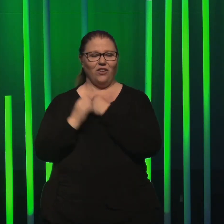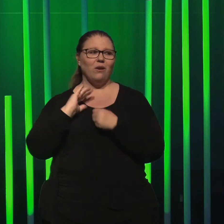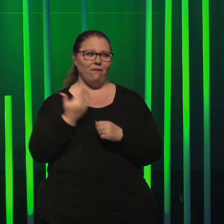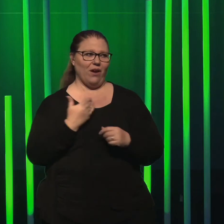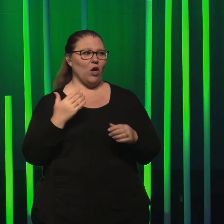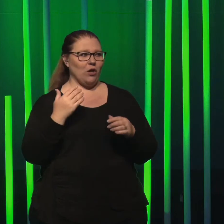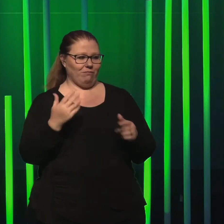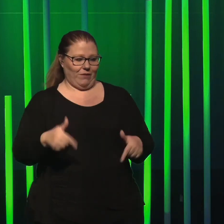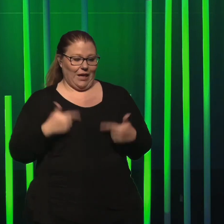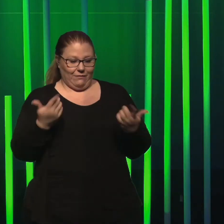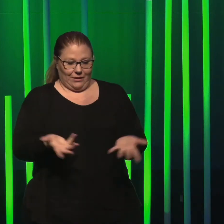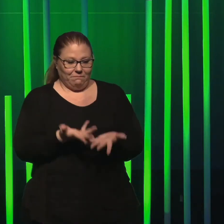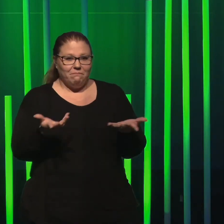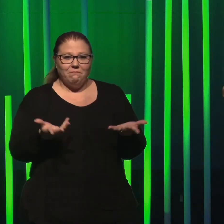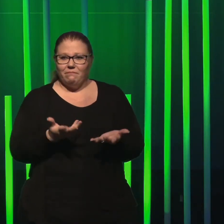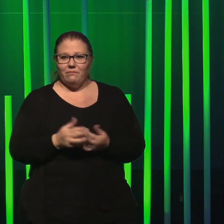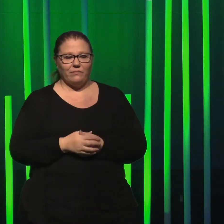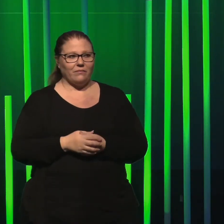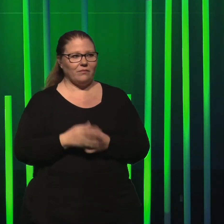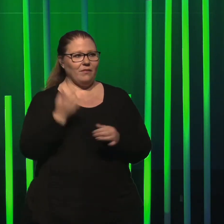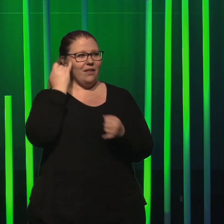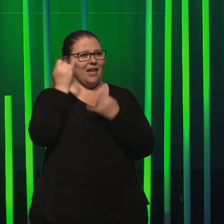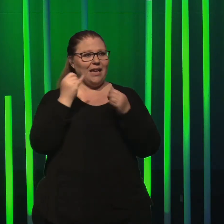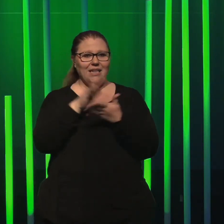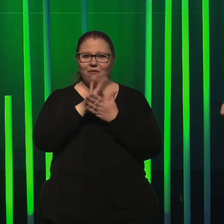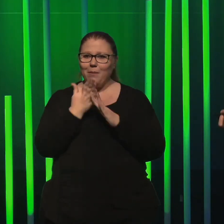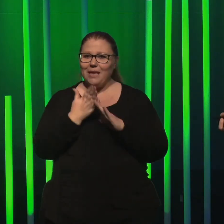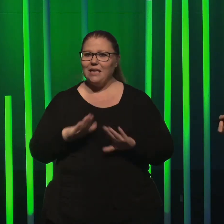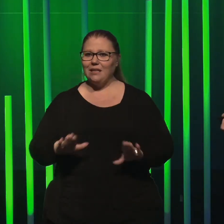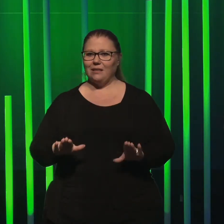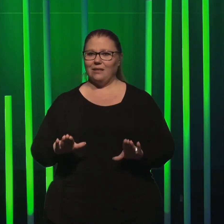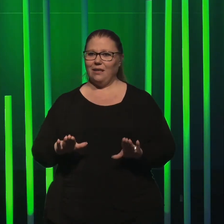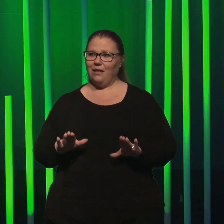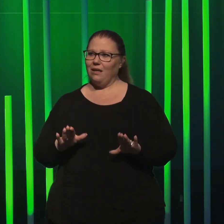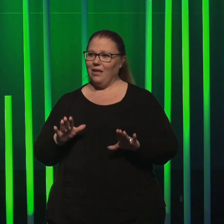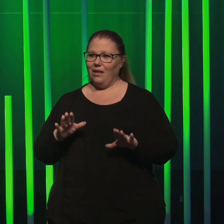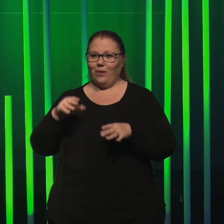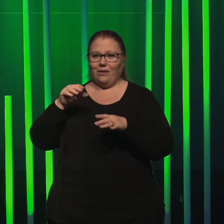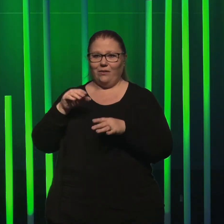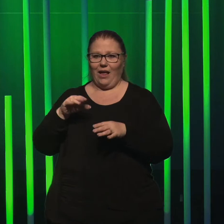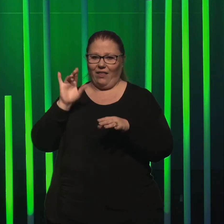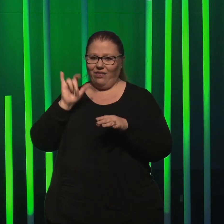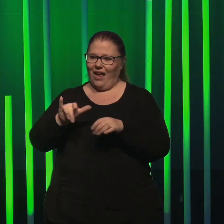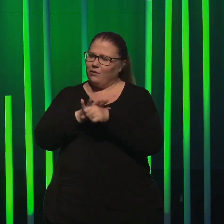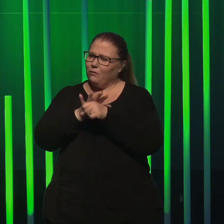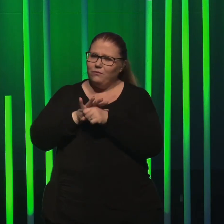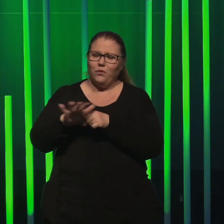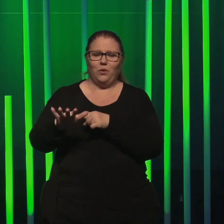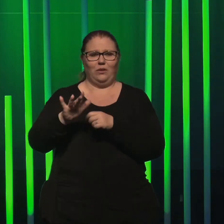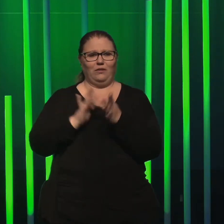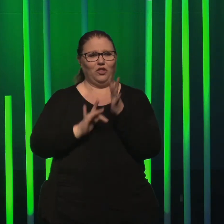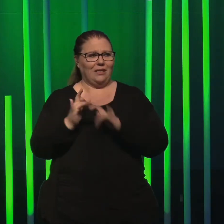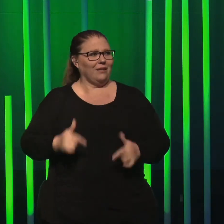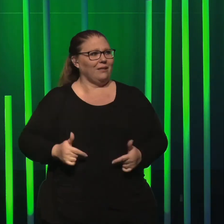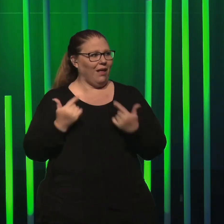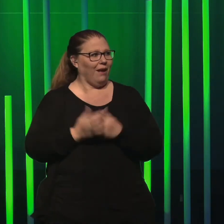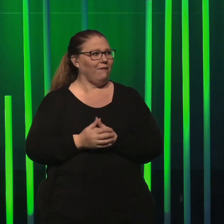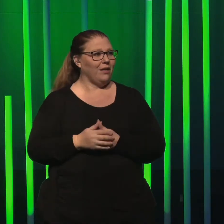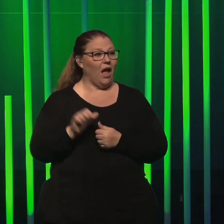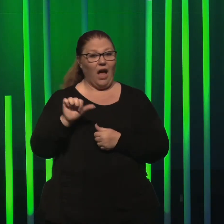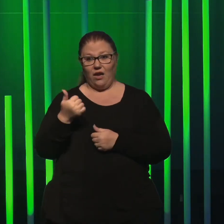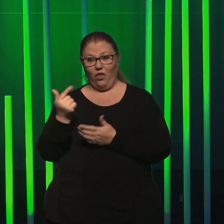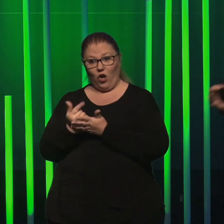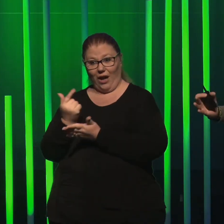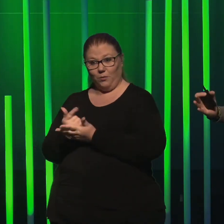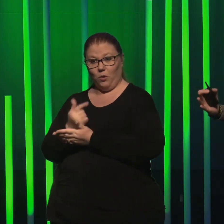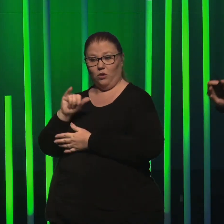existence. This idea of peace would permeate Jesus' life. In John chapter 14, another gospel that we have, John